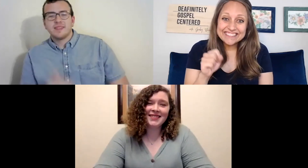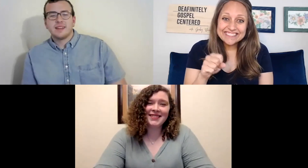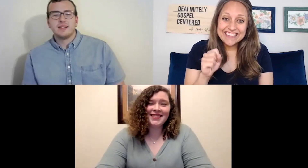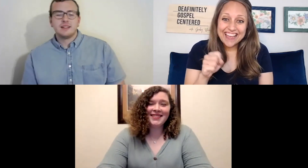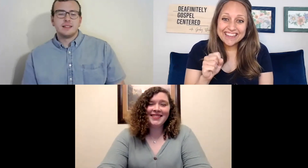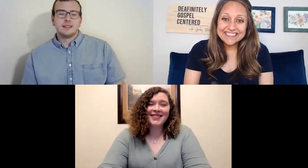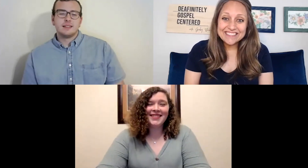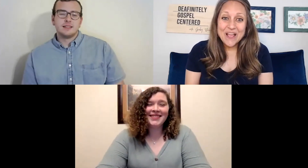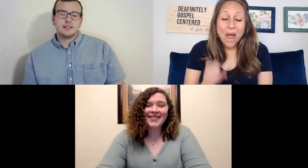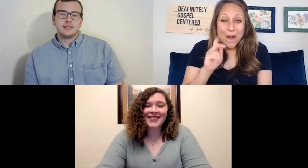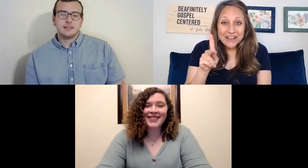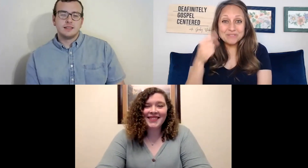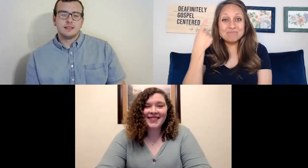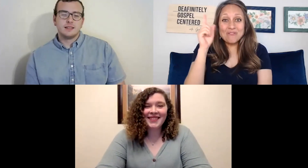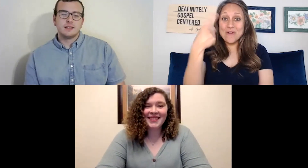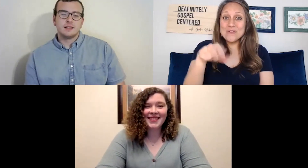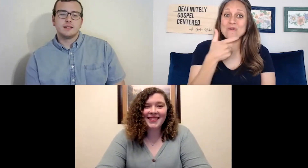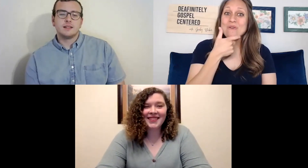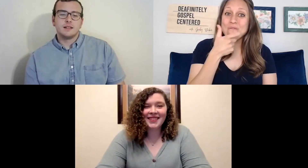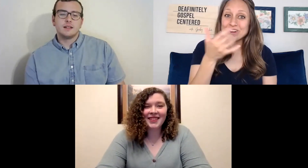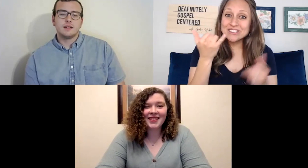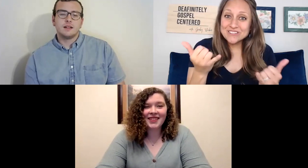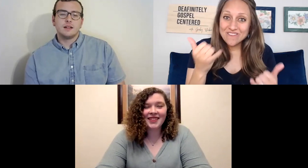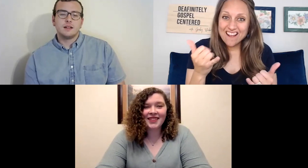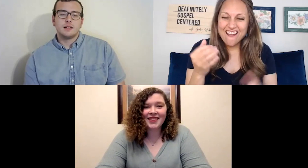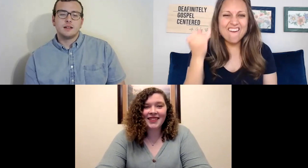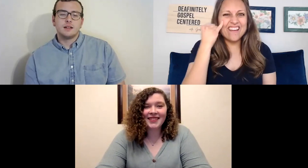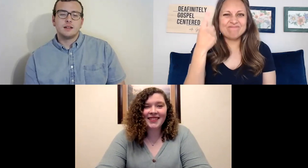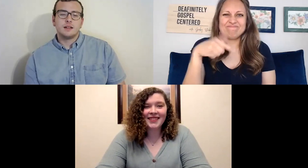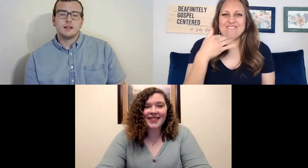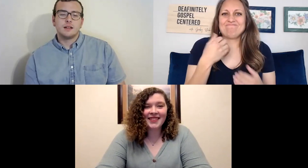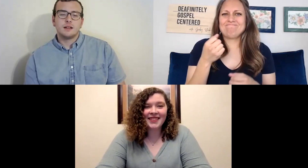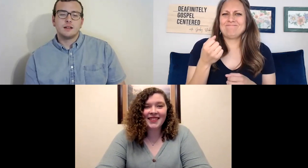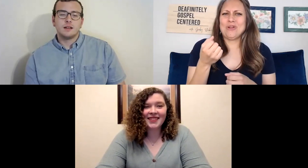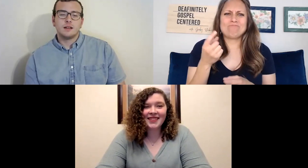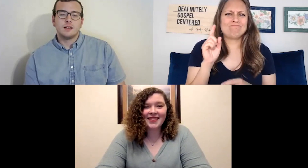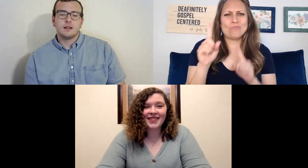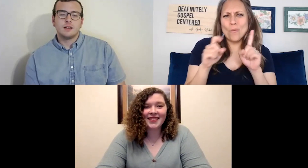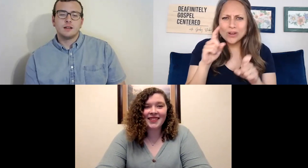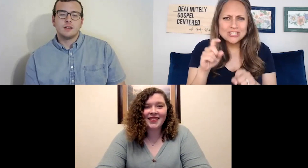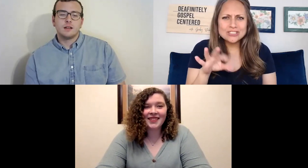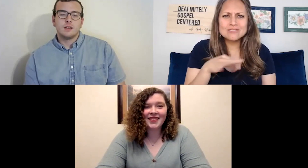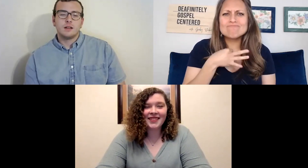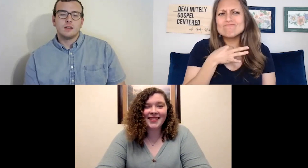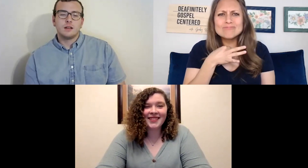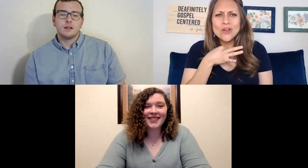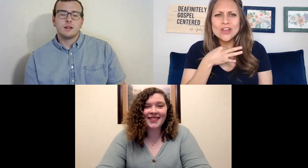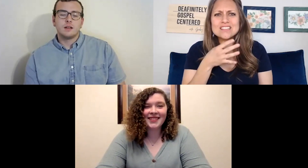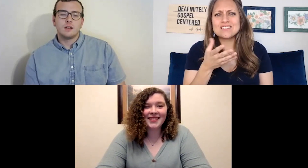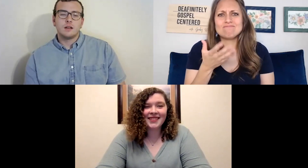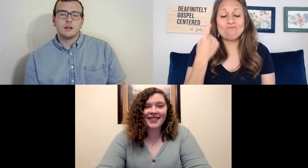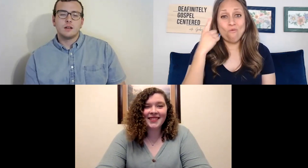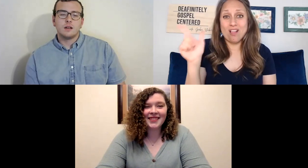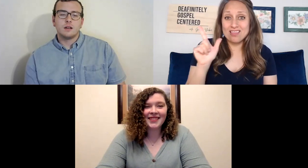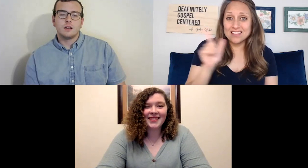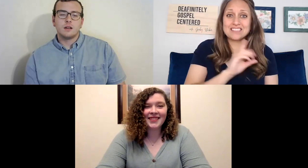us. Yes, absolutely. All right, for all of our viewers and listeners today, if you have any questions, anything